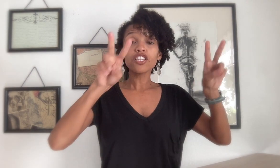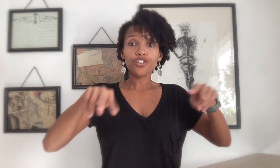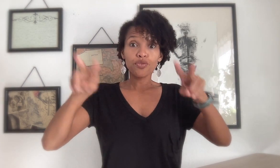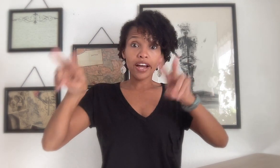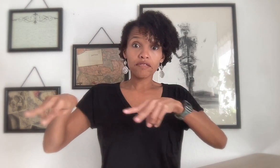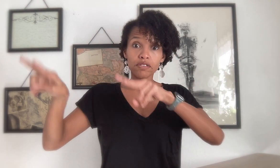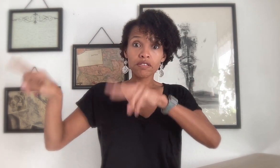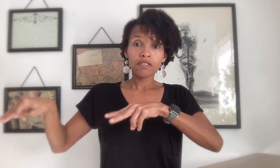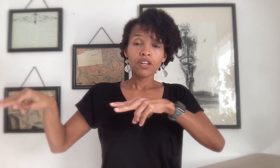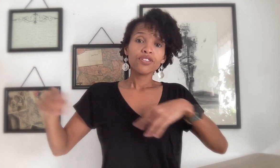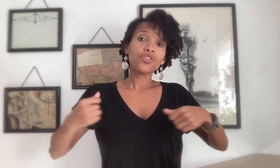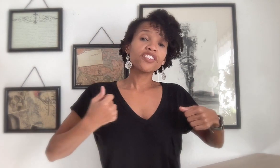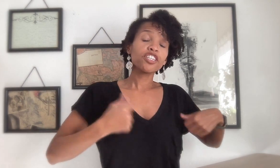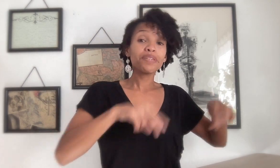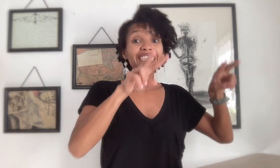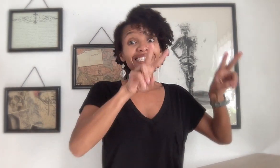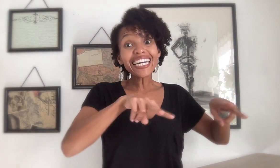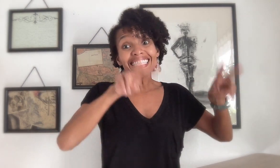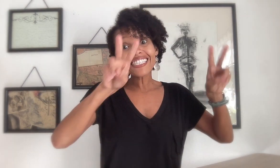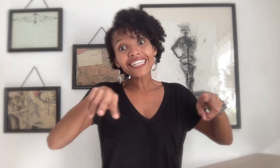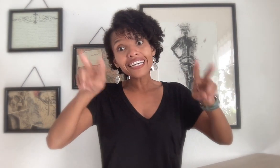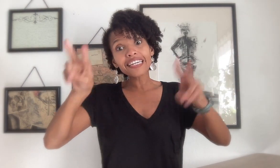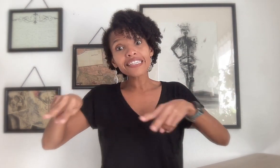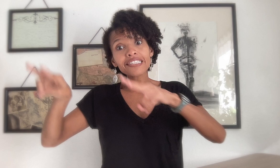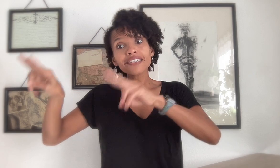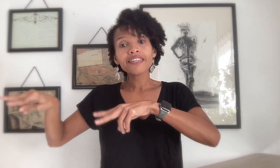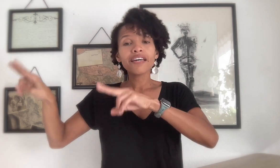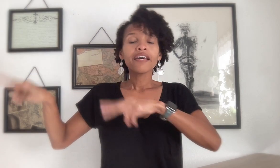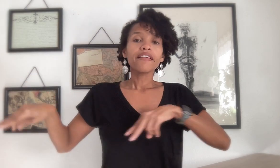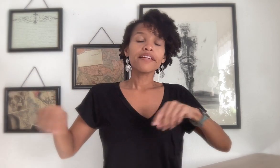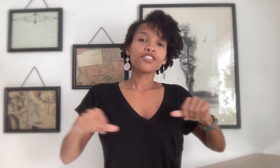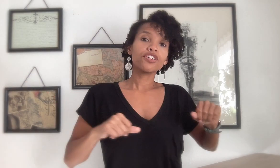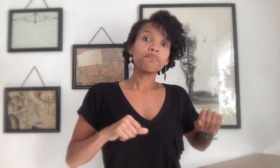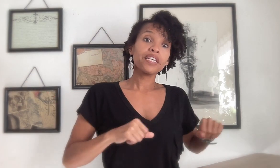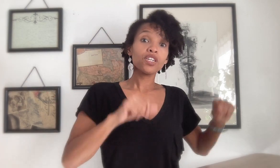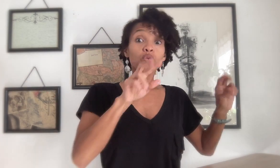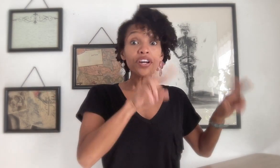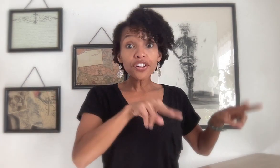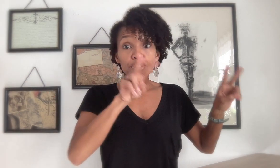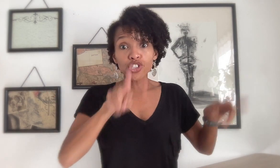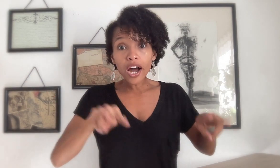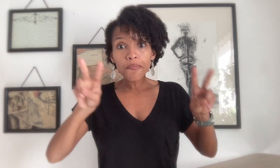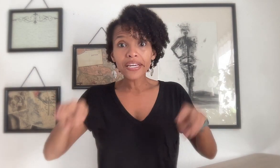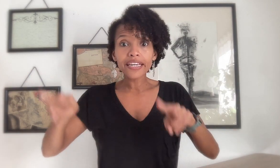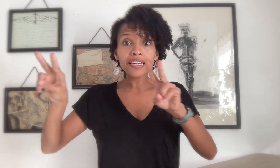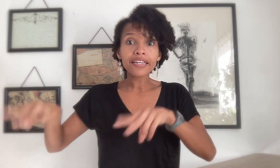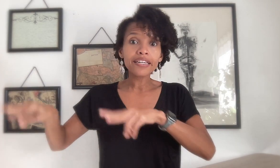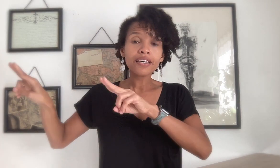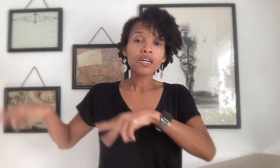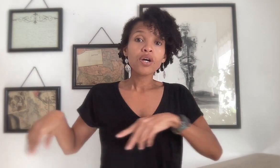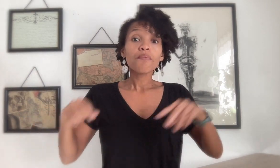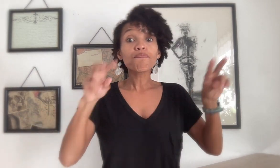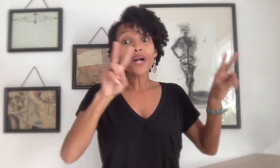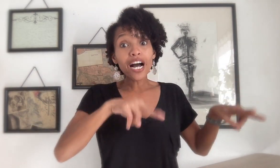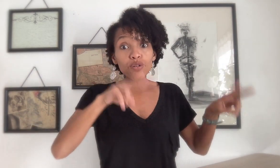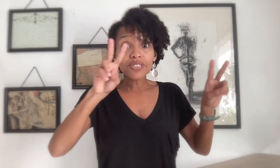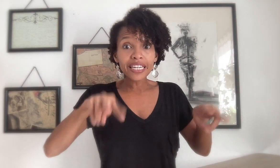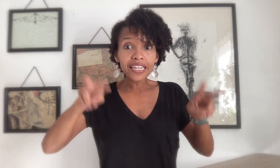look around. So this could be sightseeing, this could be window shopping,